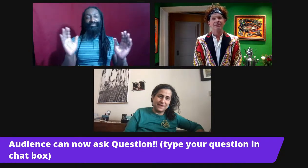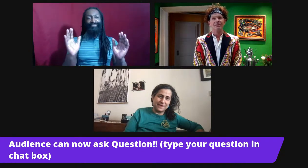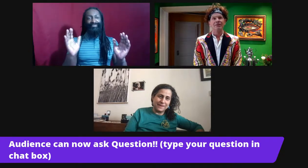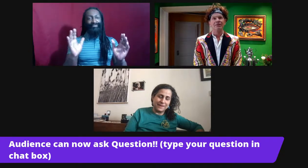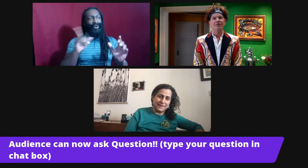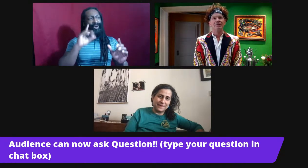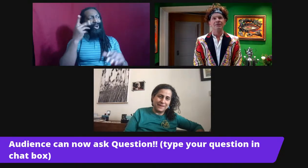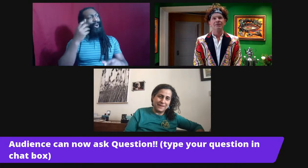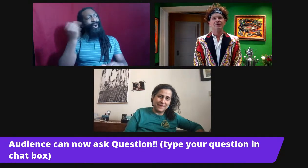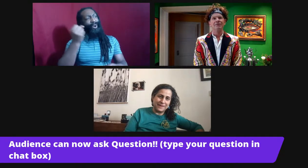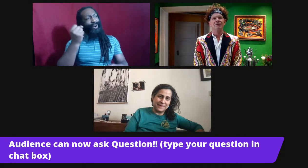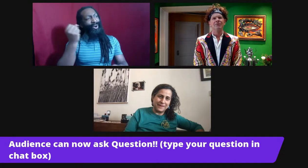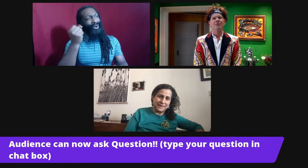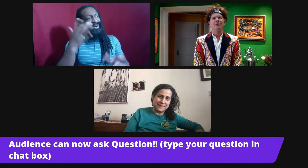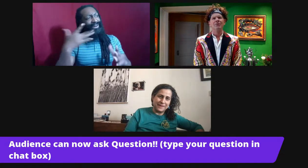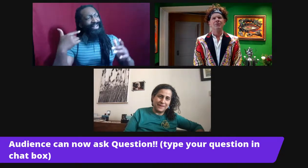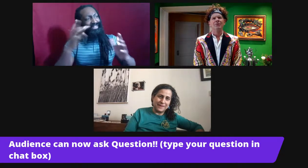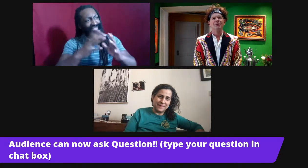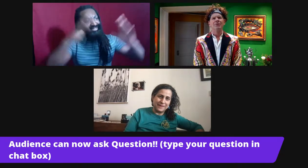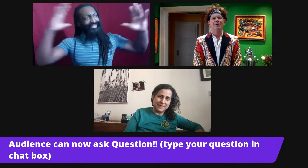oh, okay.